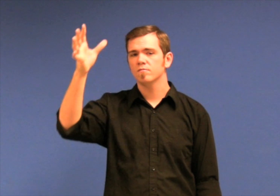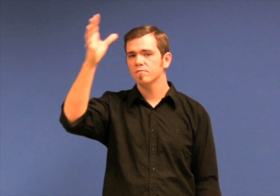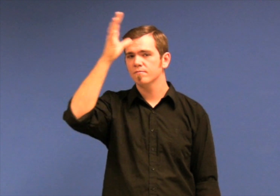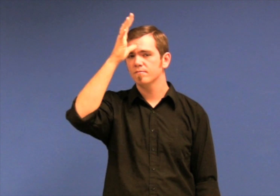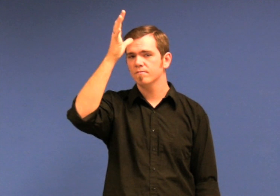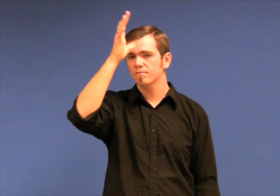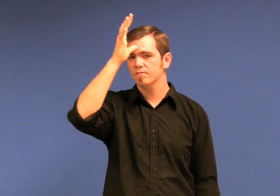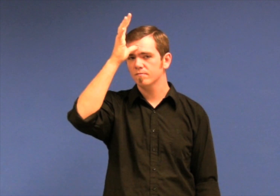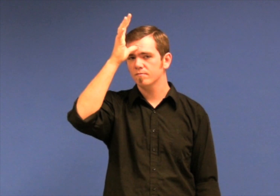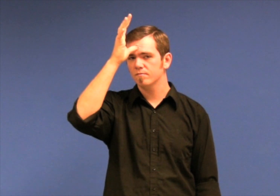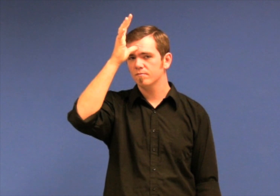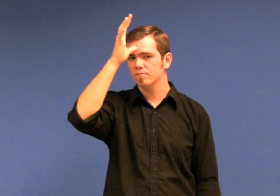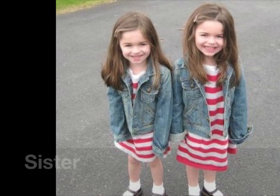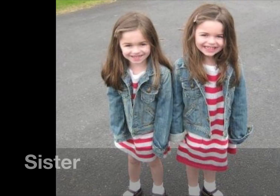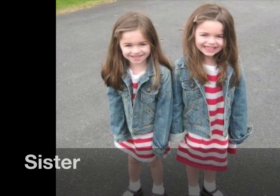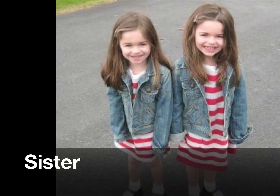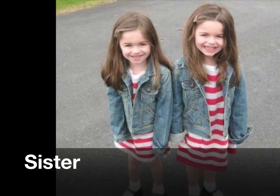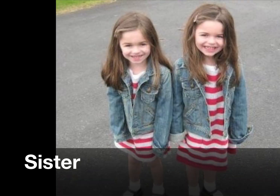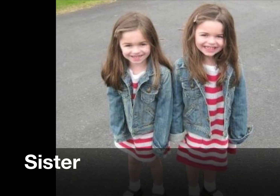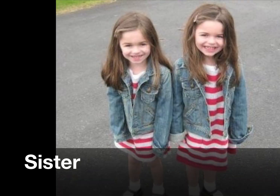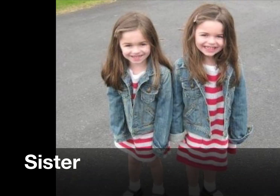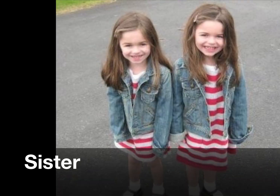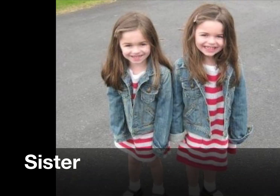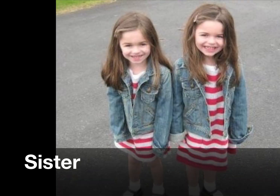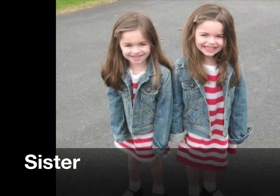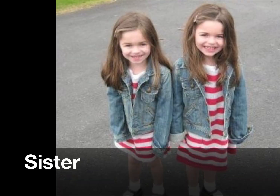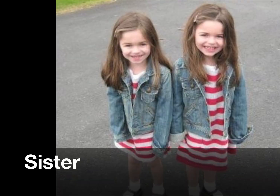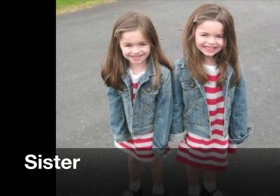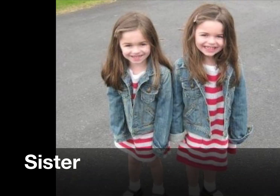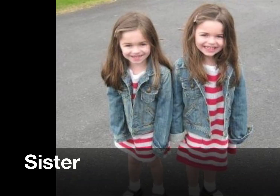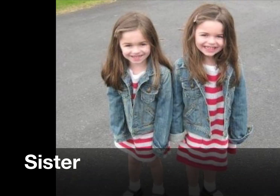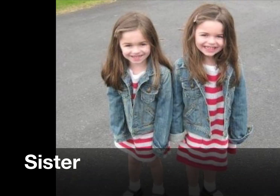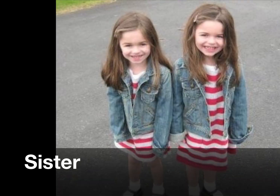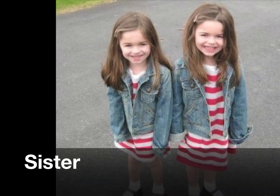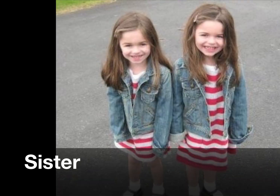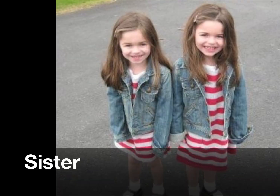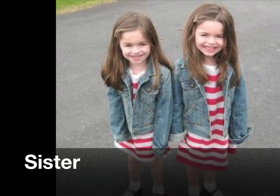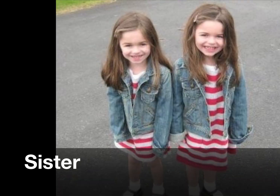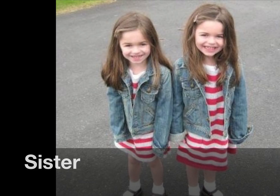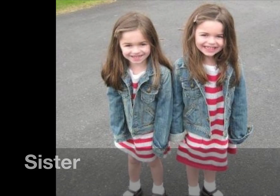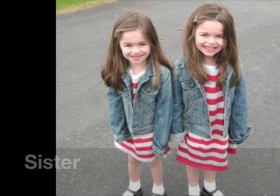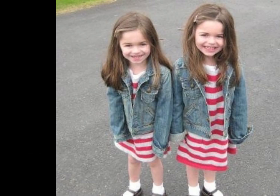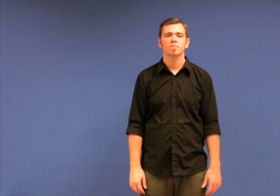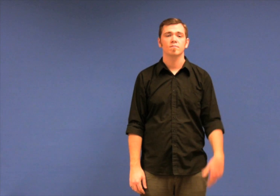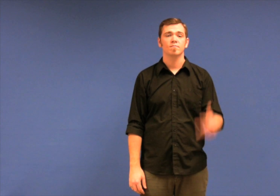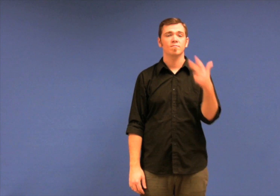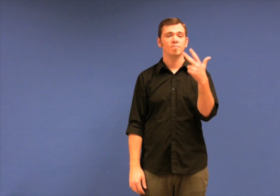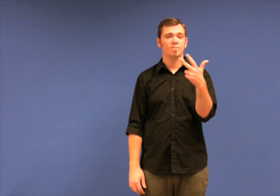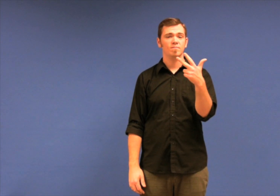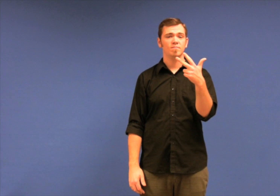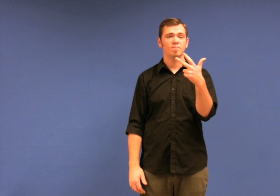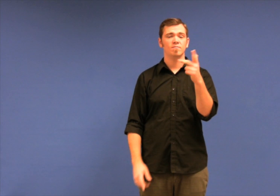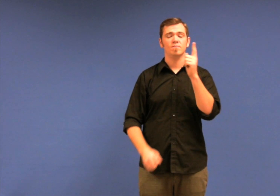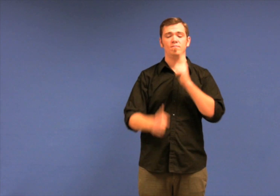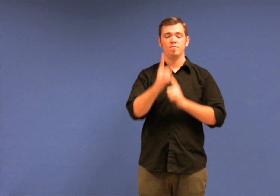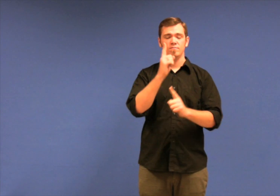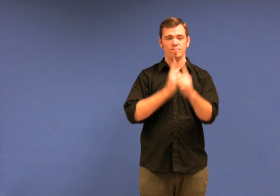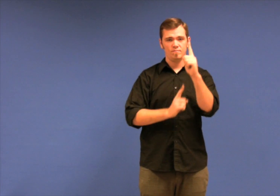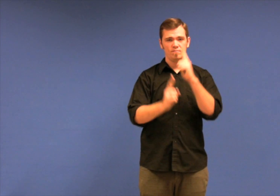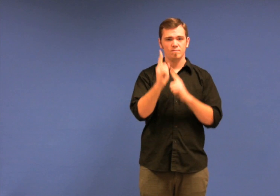forehead, so dad. Alright, the next sign is sister. So the sign for sister. There's 3 signs for